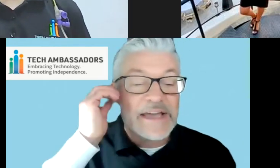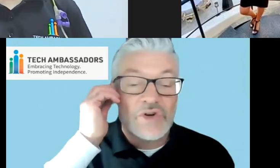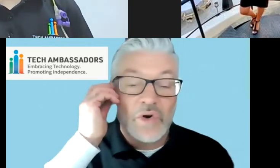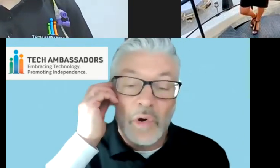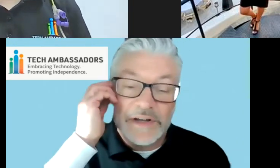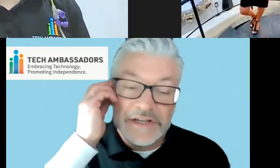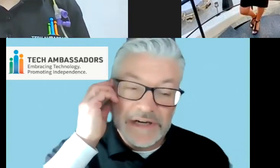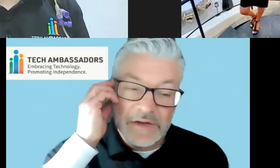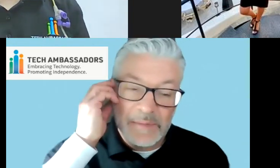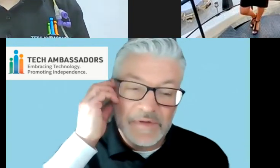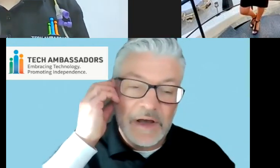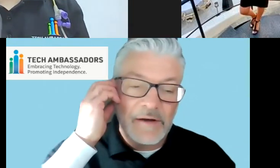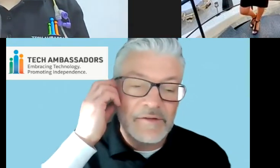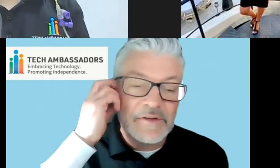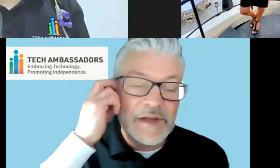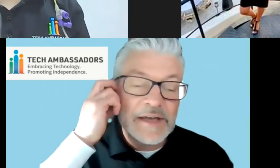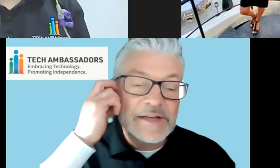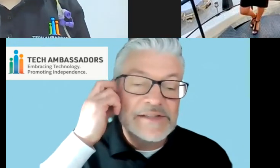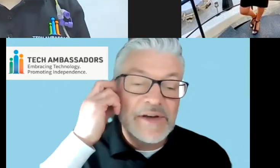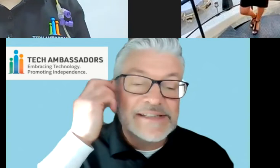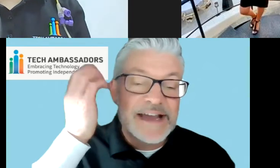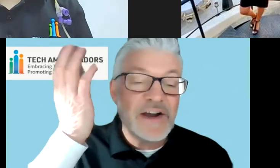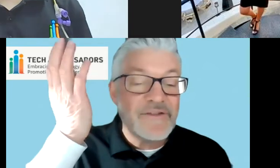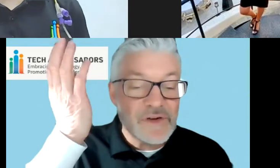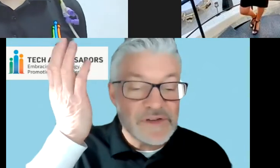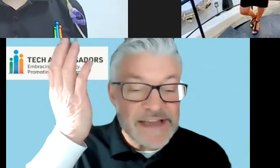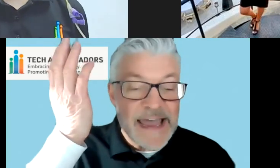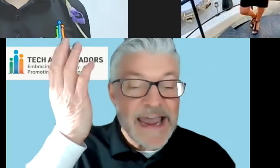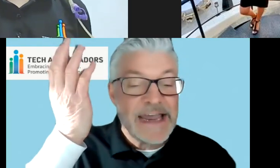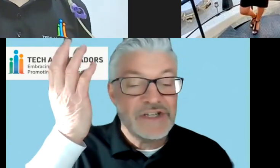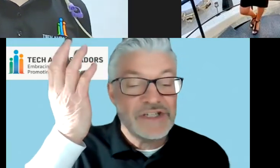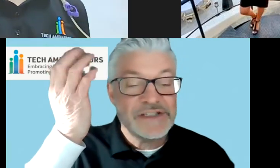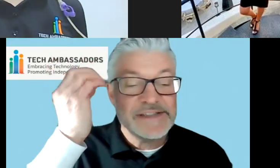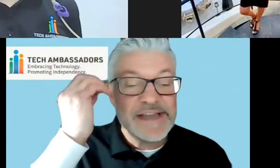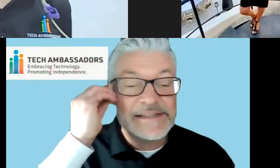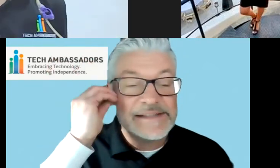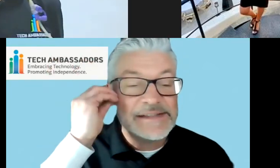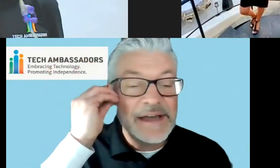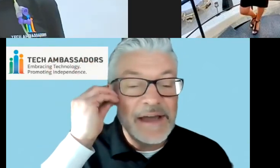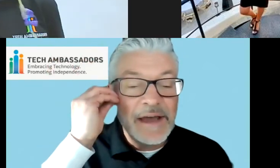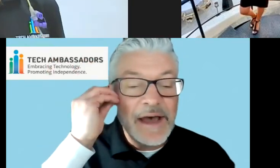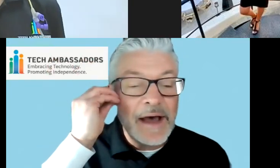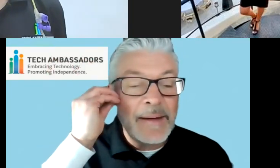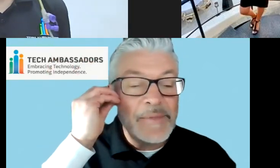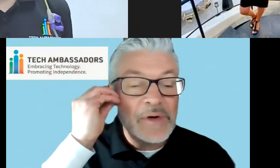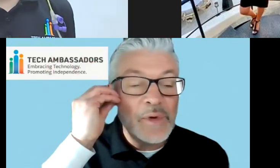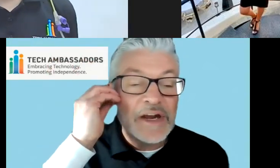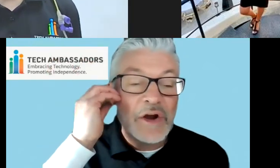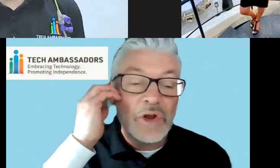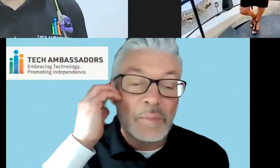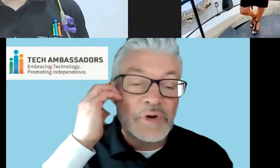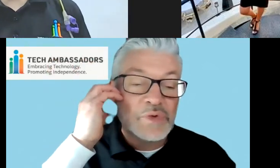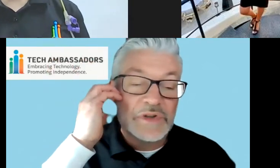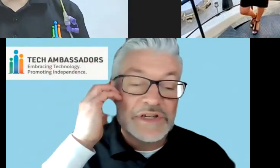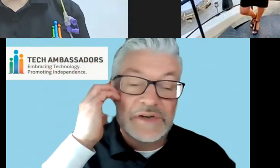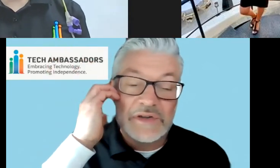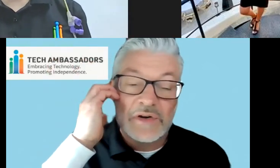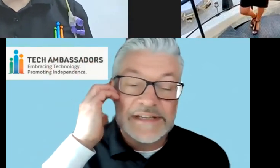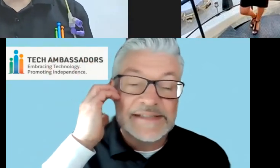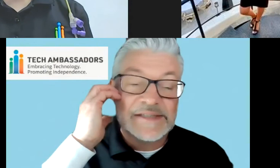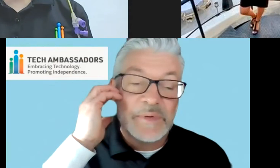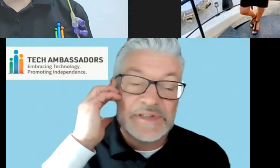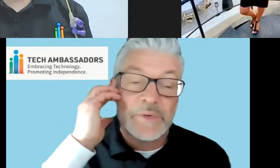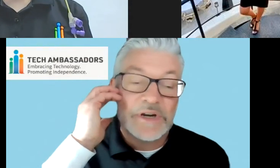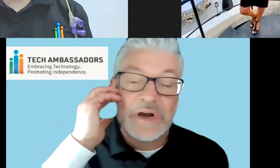people who can't control a chair themselves. So as caregivers age, she says, we can no longer push wheelchairs